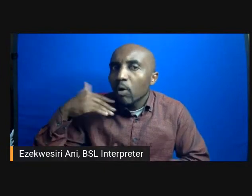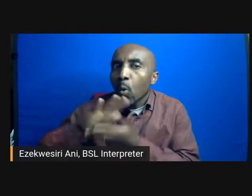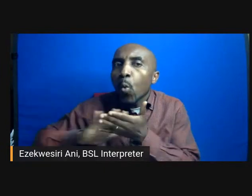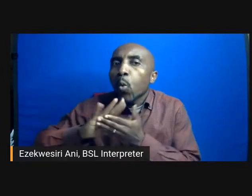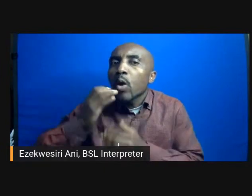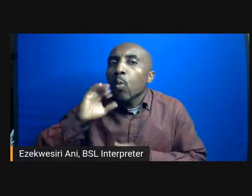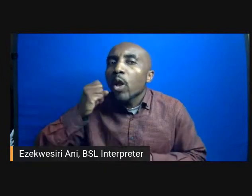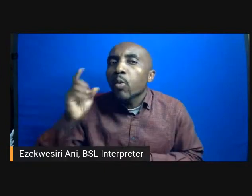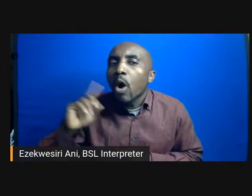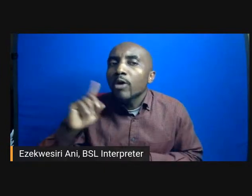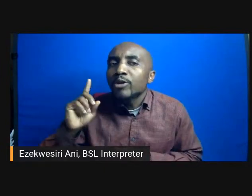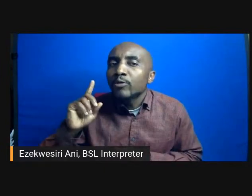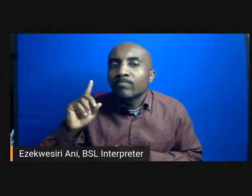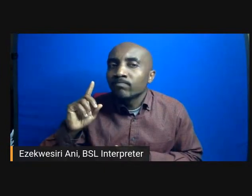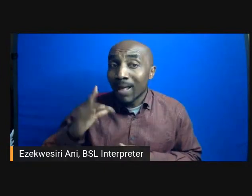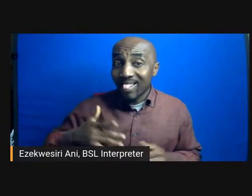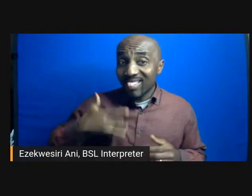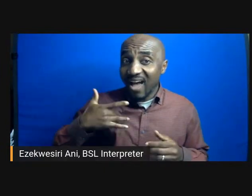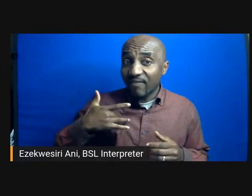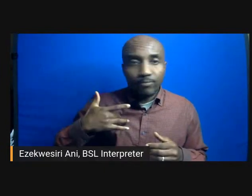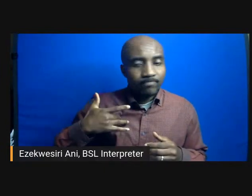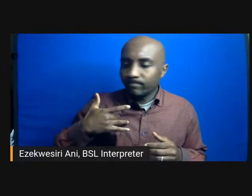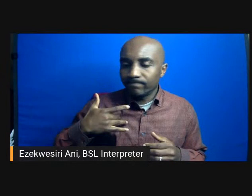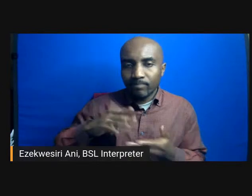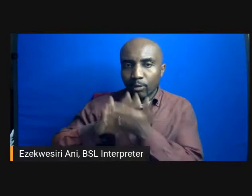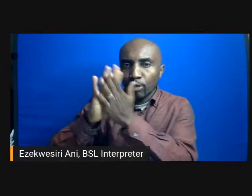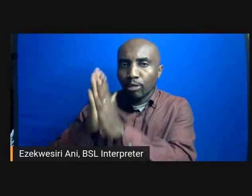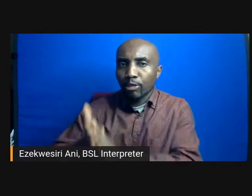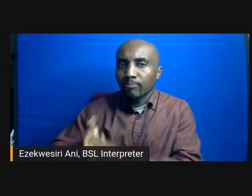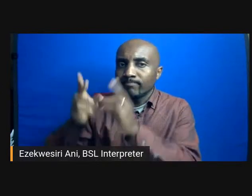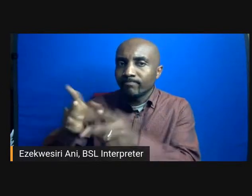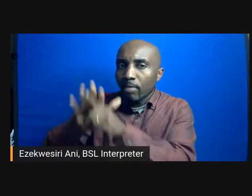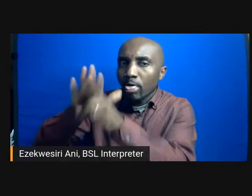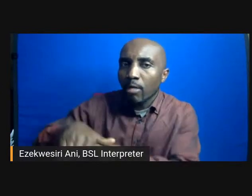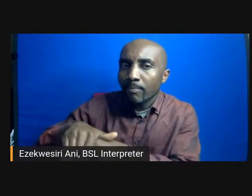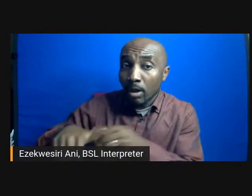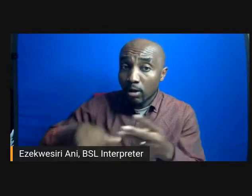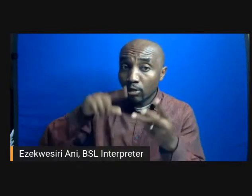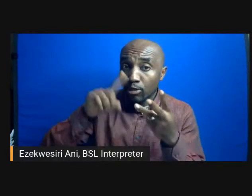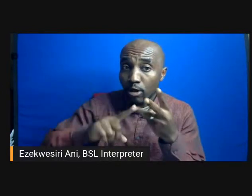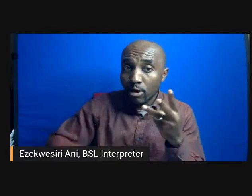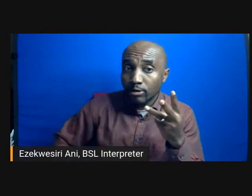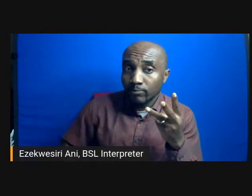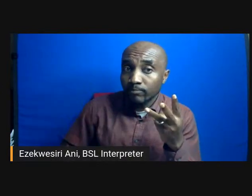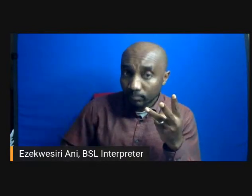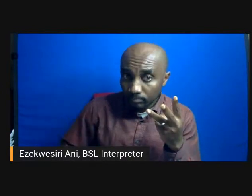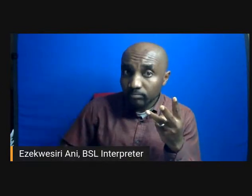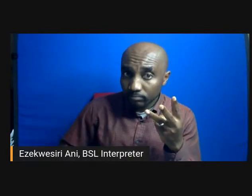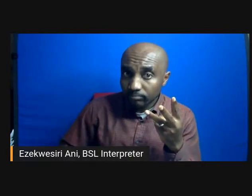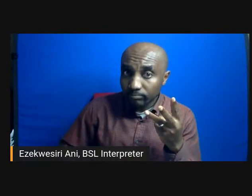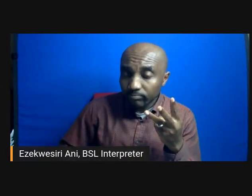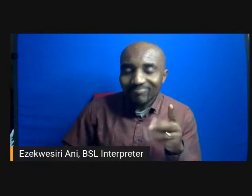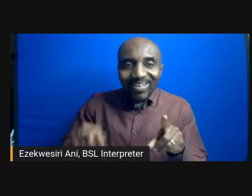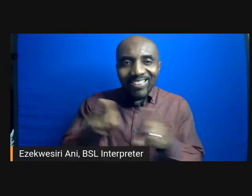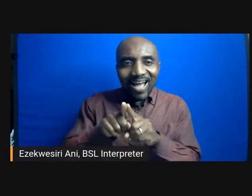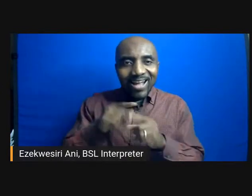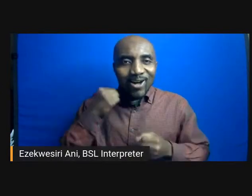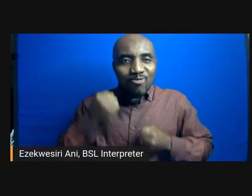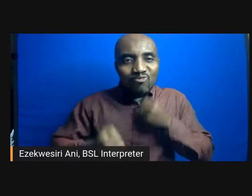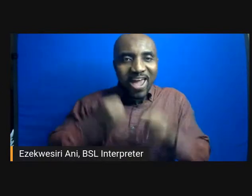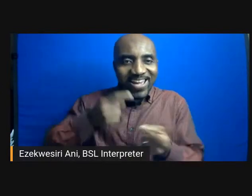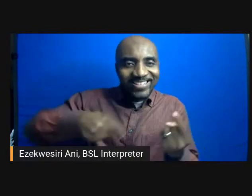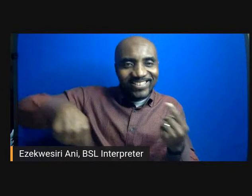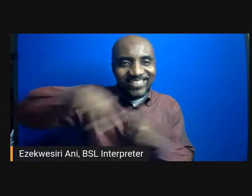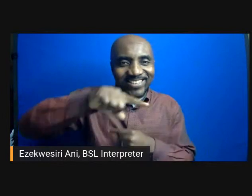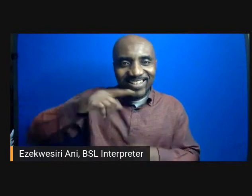and that place is not life. And third, three, as a baton for us to run the next stage of